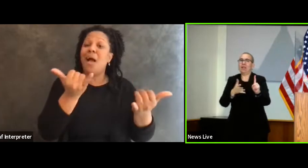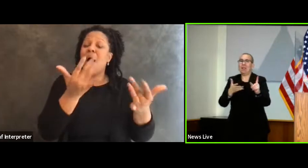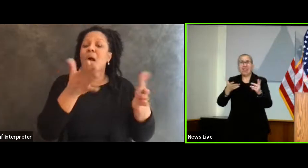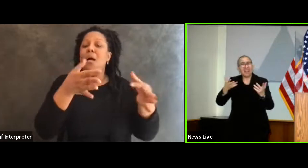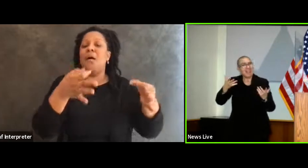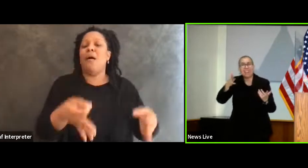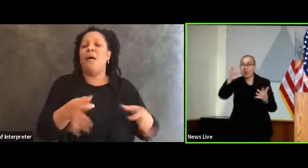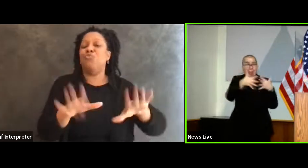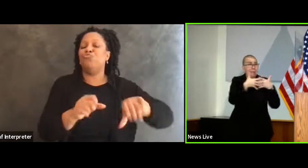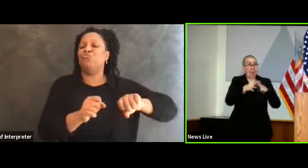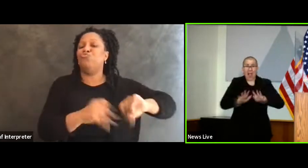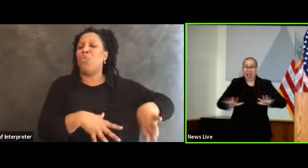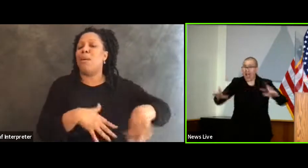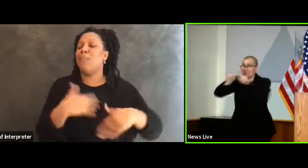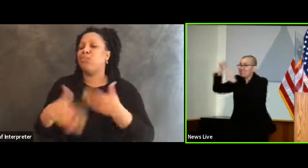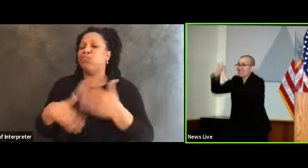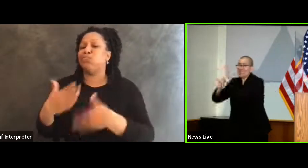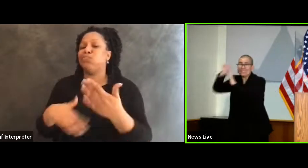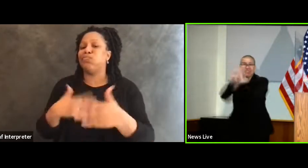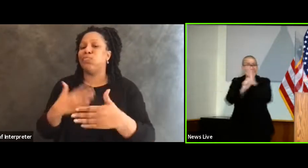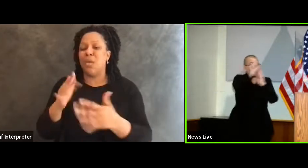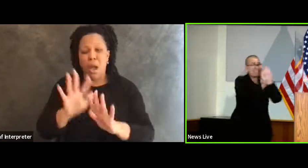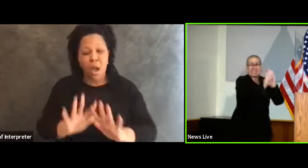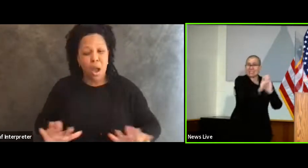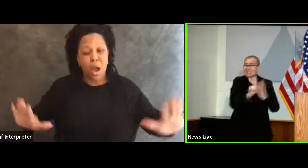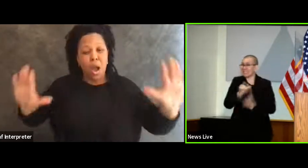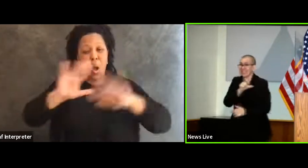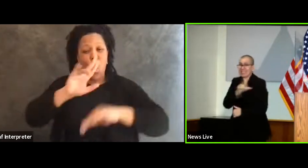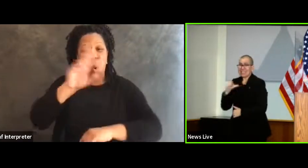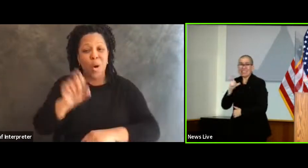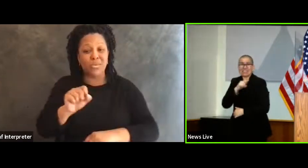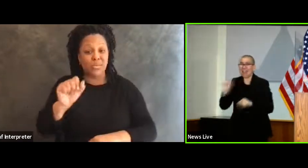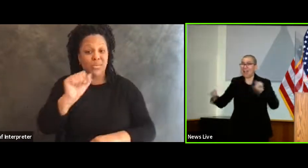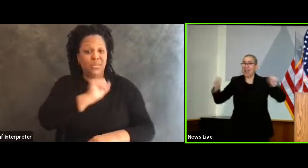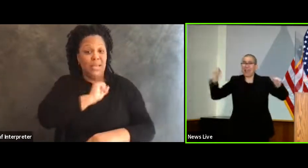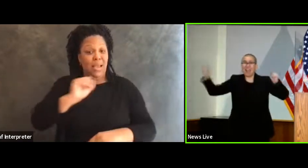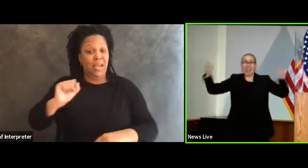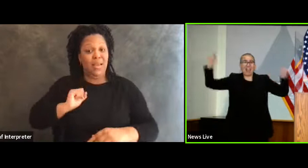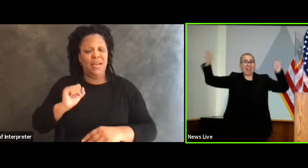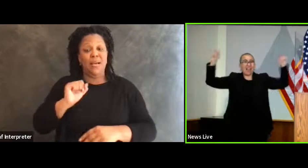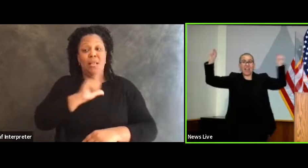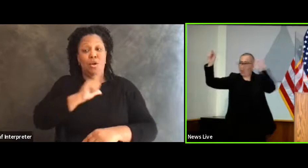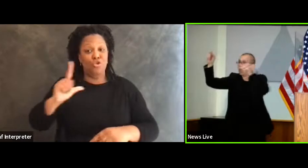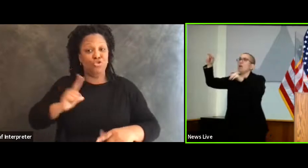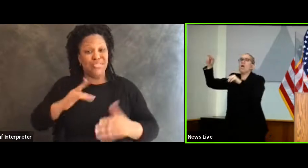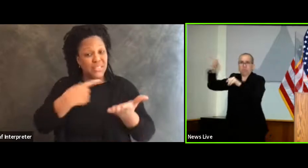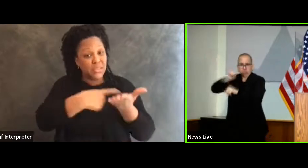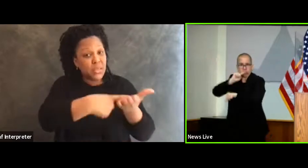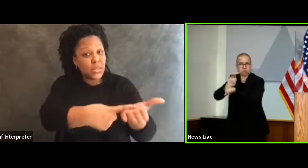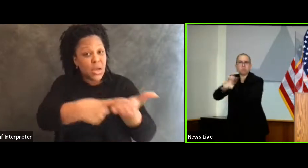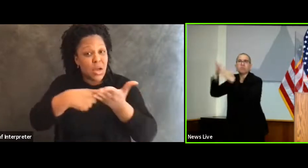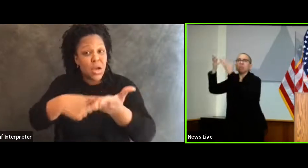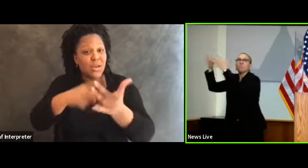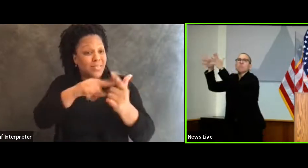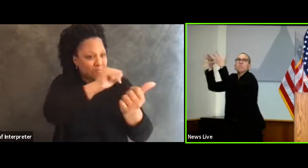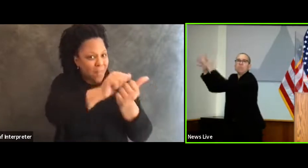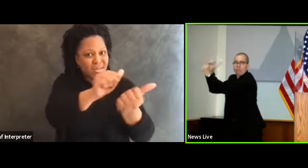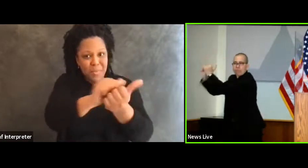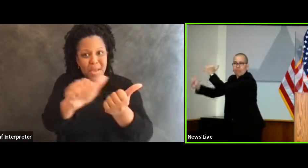state legislatures are holding hearings and acting, but not the Minnesota Senate Republican